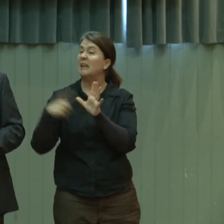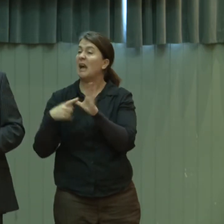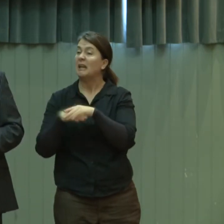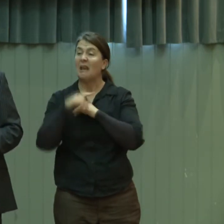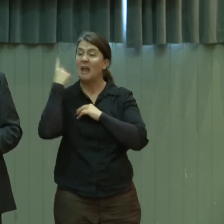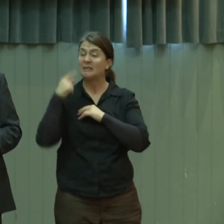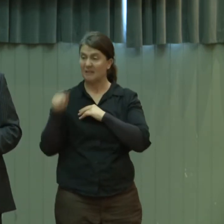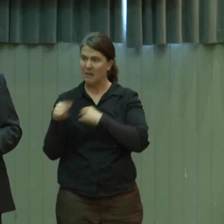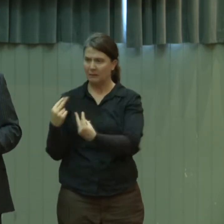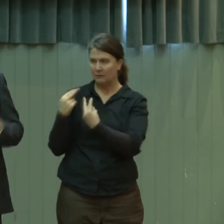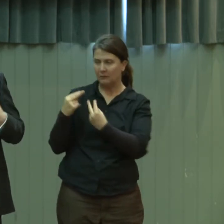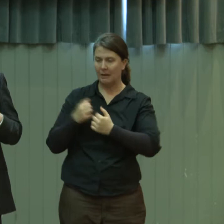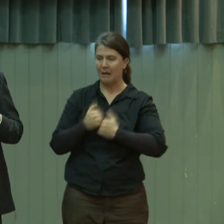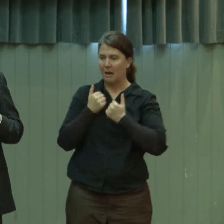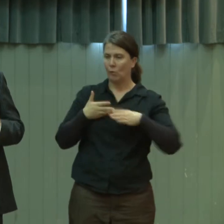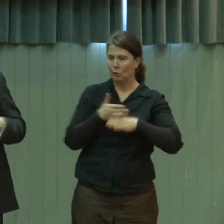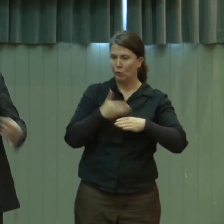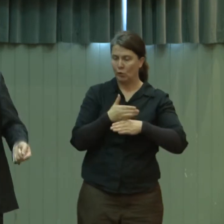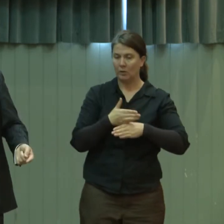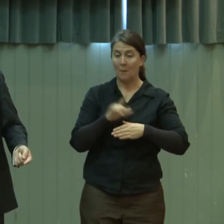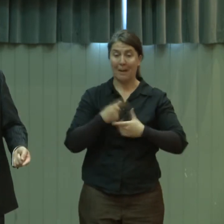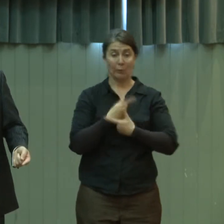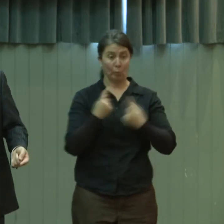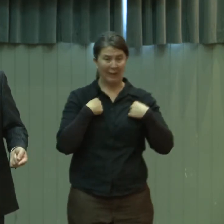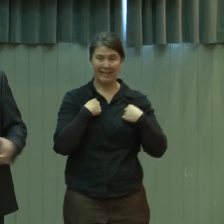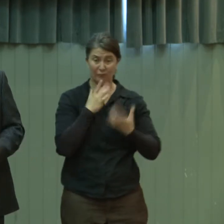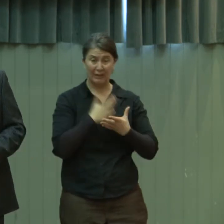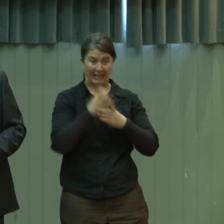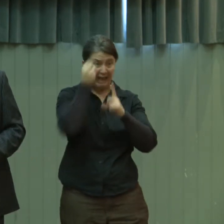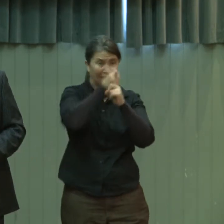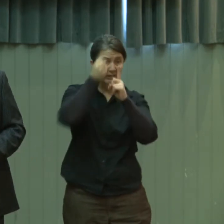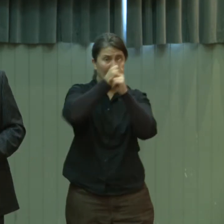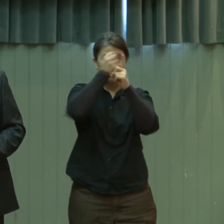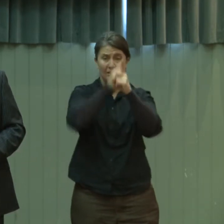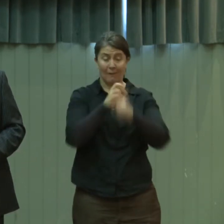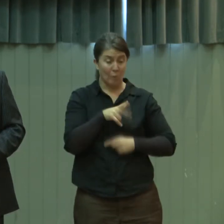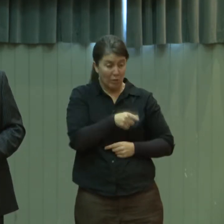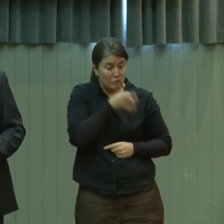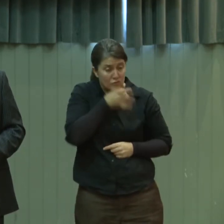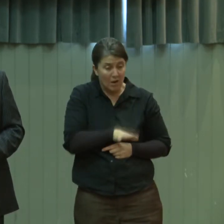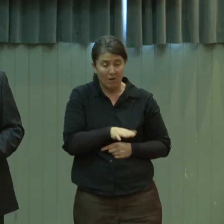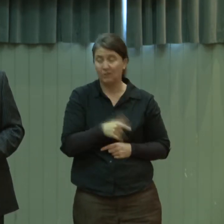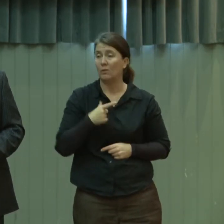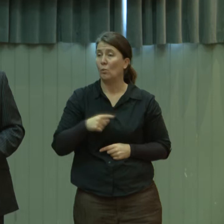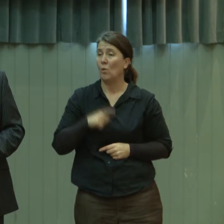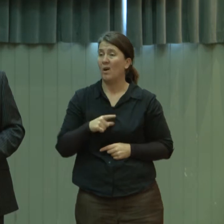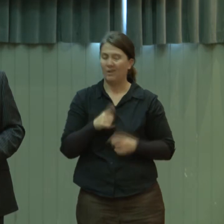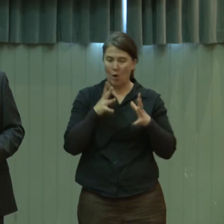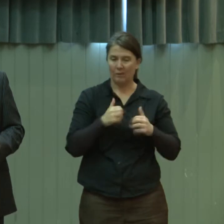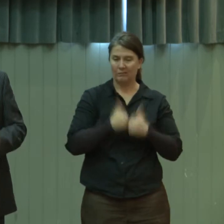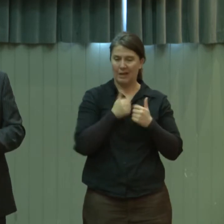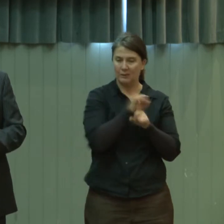But actually, a lot of the staff have found that we ended up being advocates for the child, because we get a lot of cases